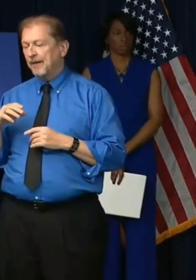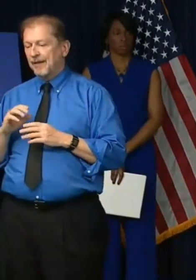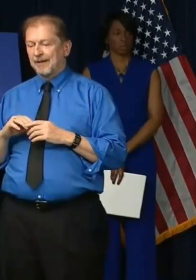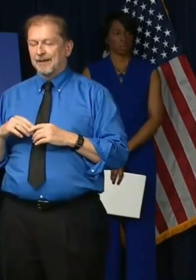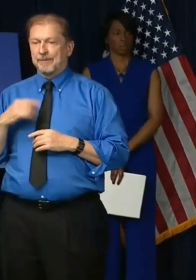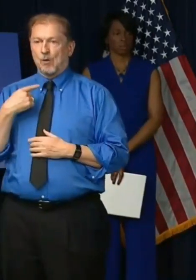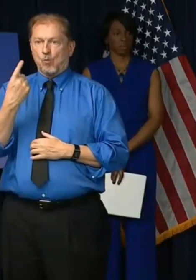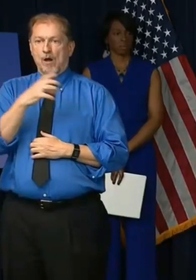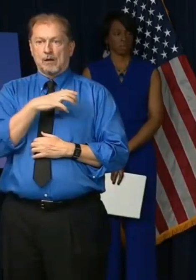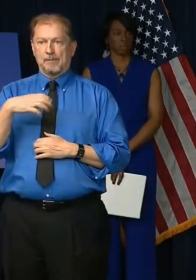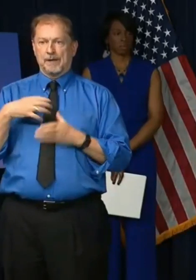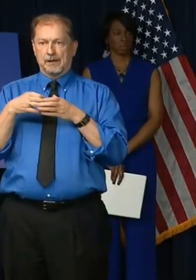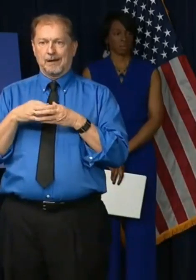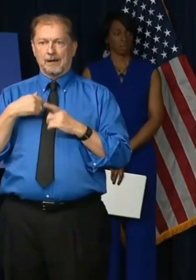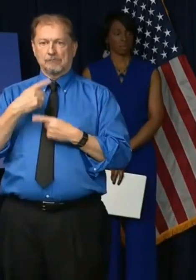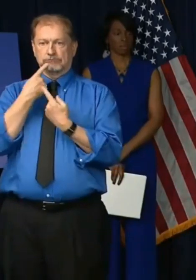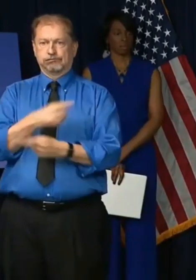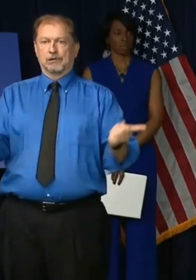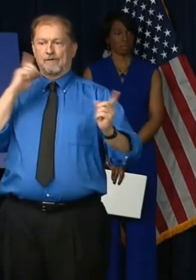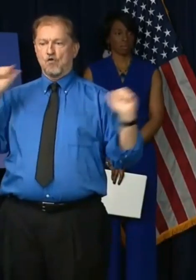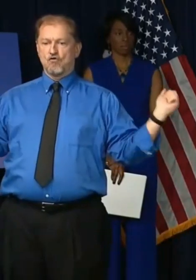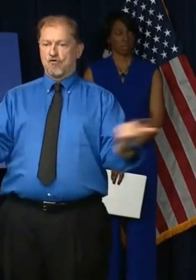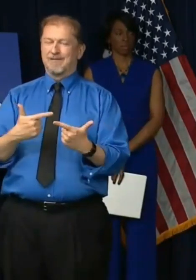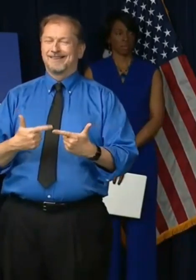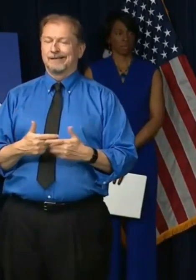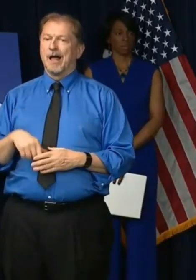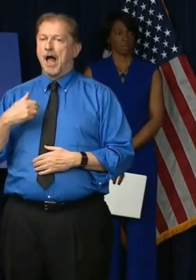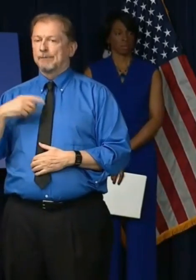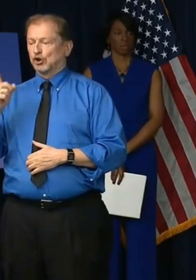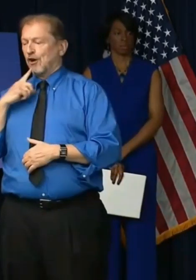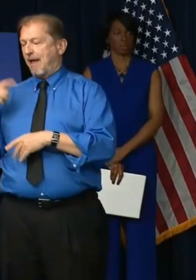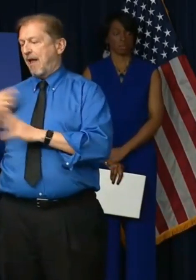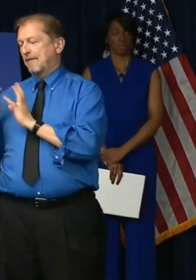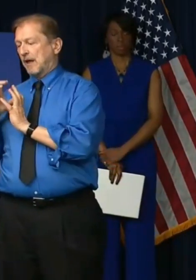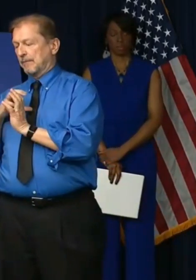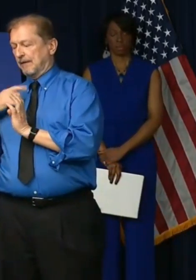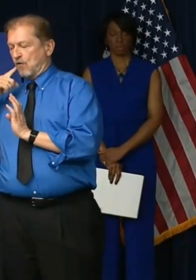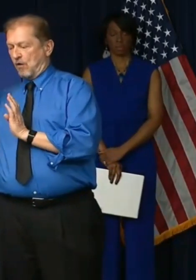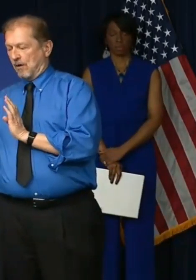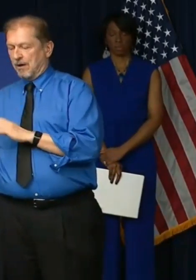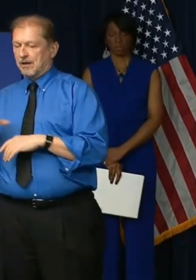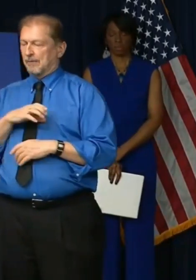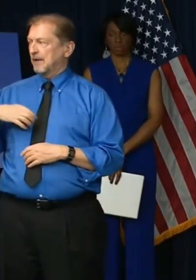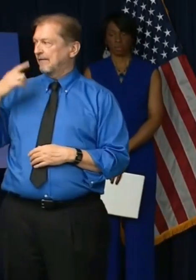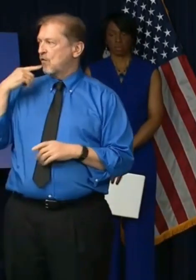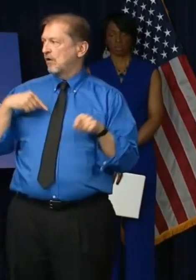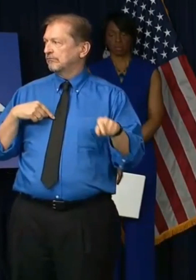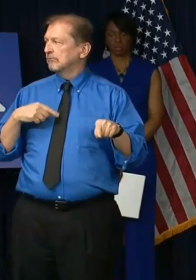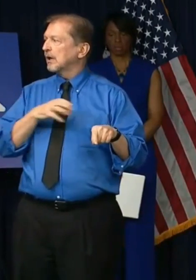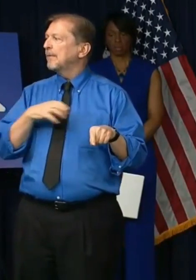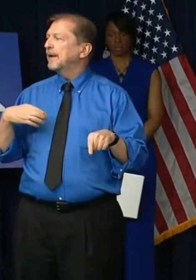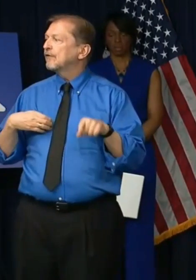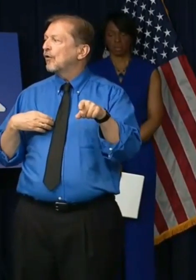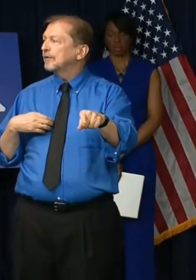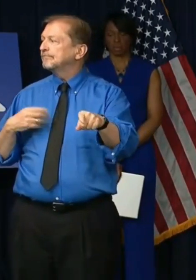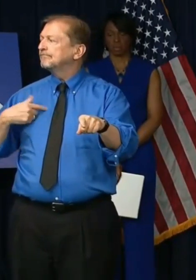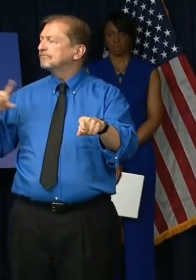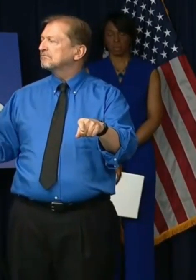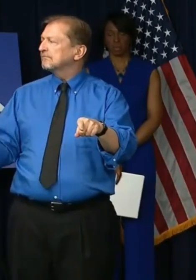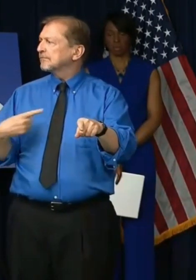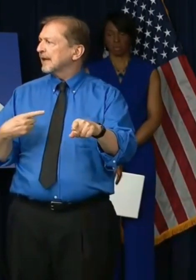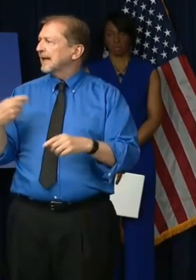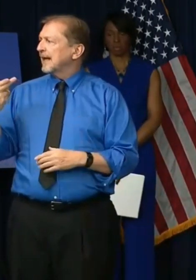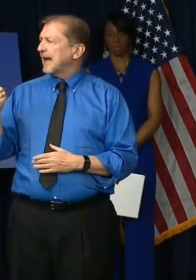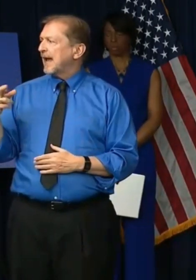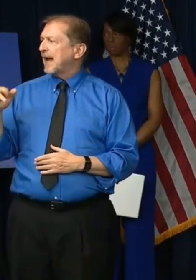one committee of people together to make decisions about the entire economy. Molly Parker at the Southern Illinoisan. The Harrisburg City